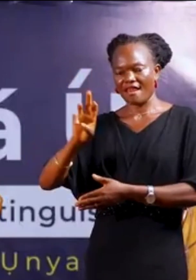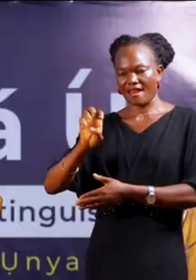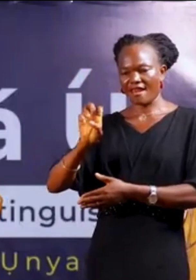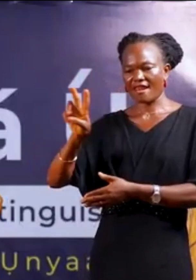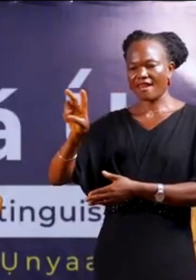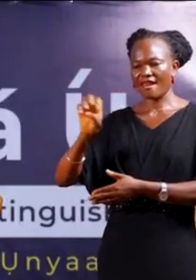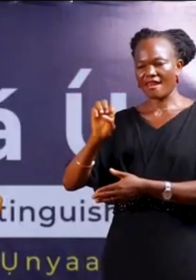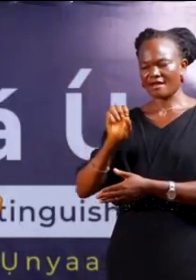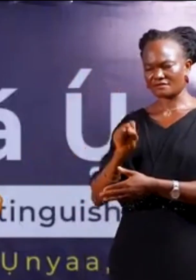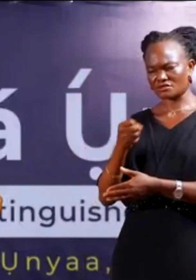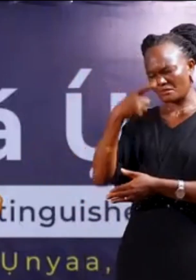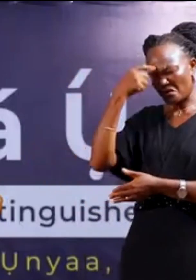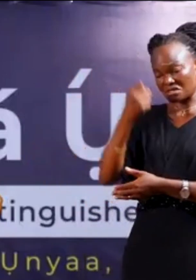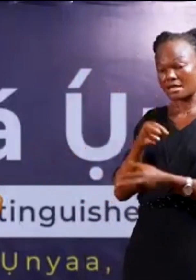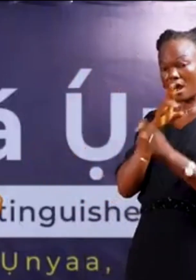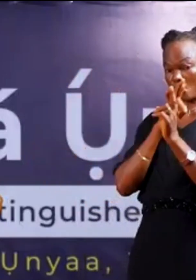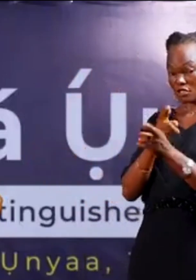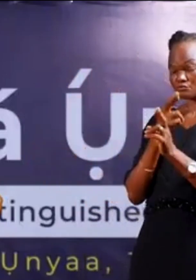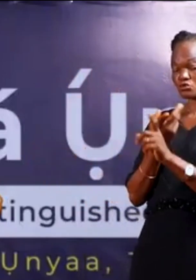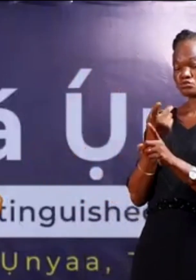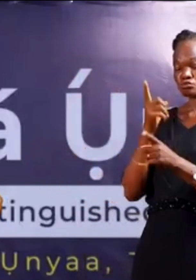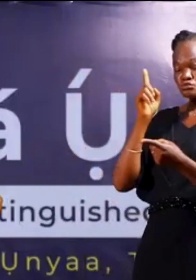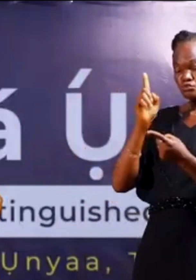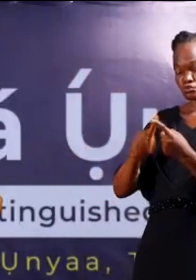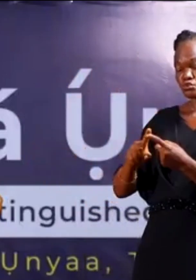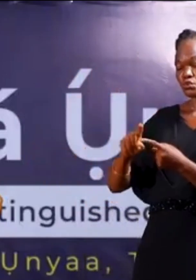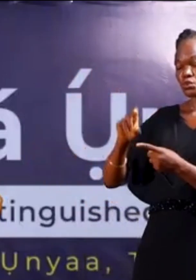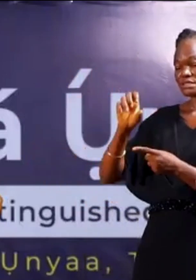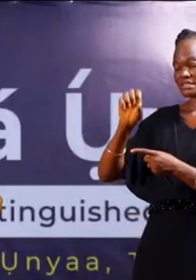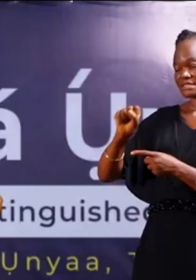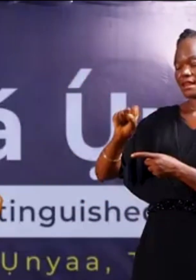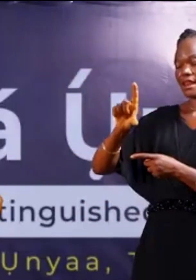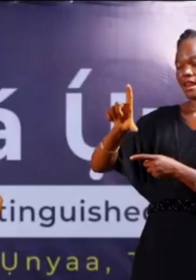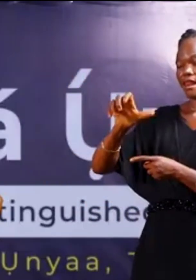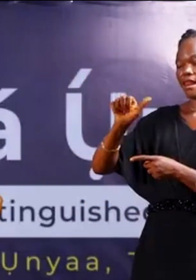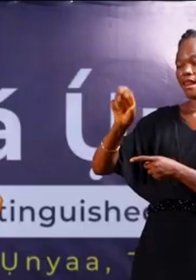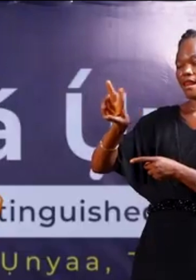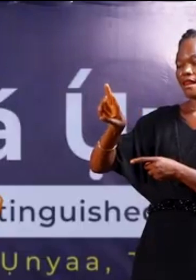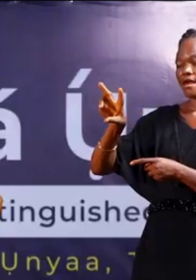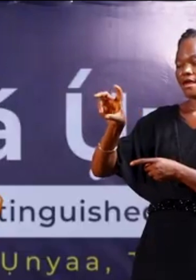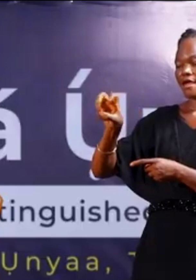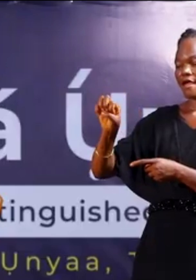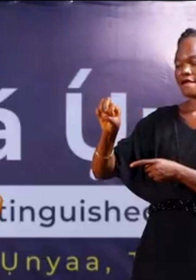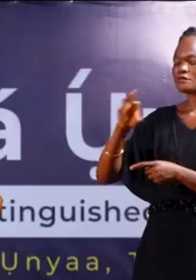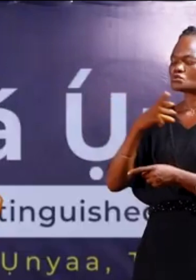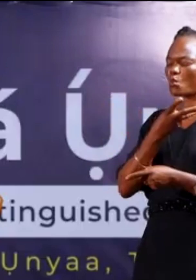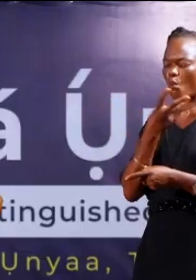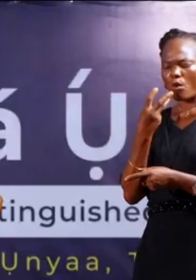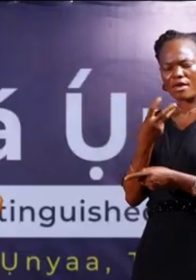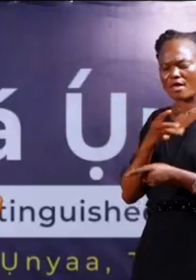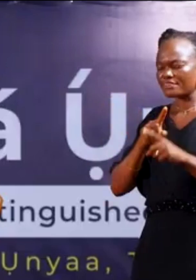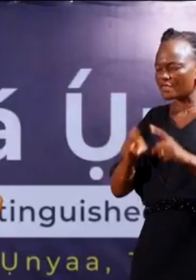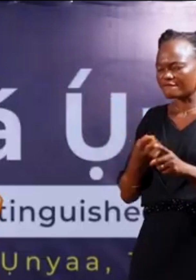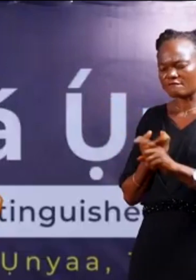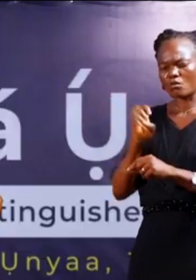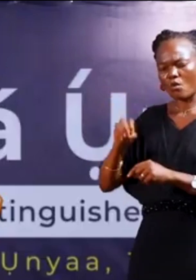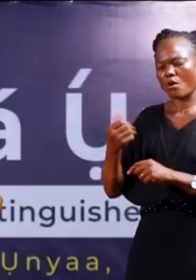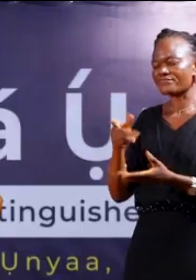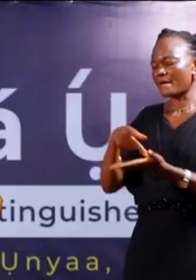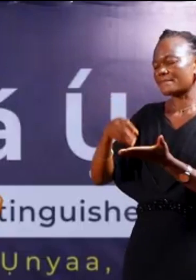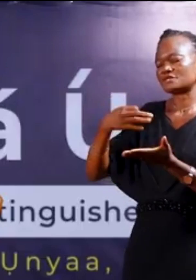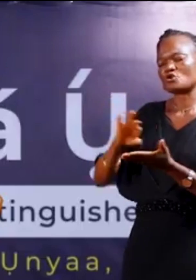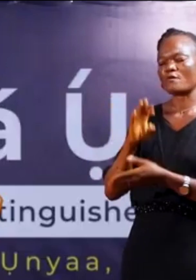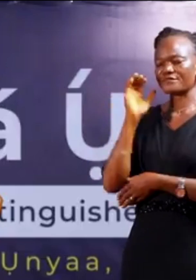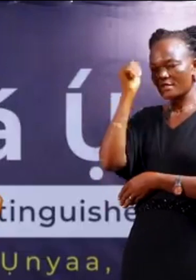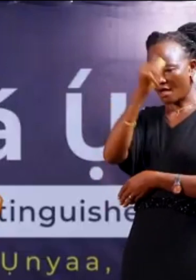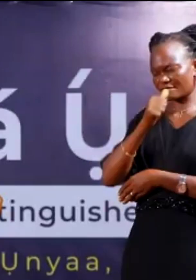slavery was quite different from many other groups from West Africa. Why? They thought the Igbo were